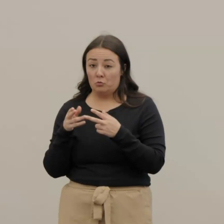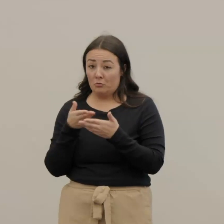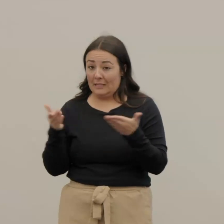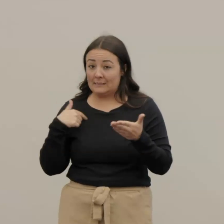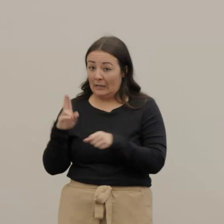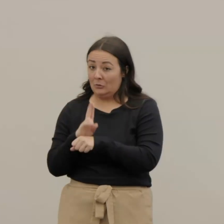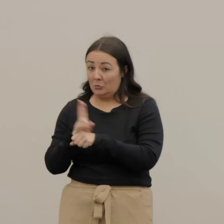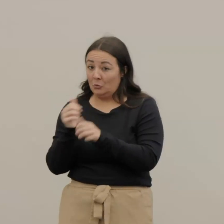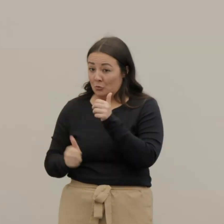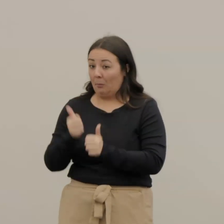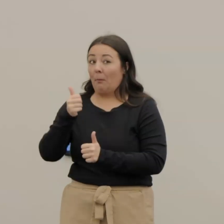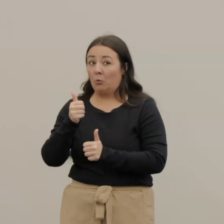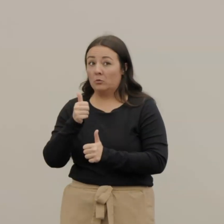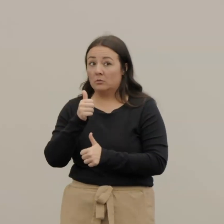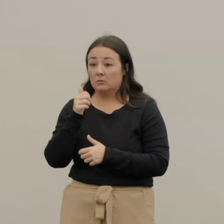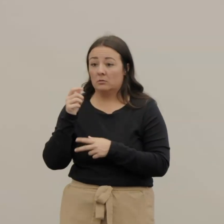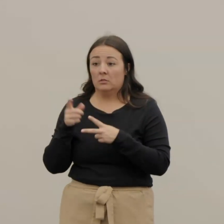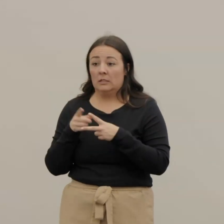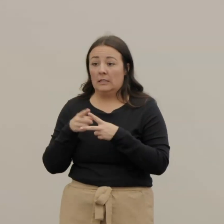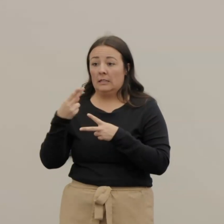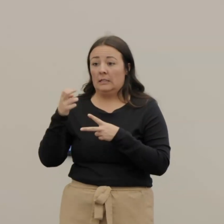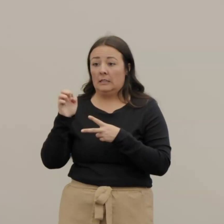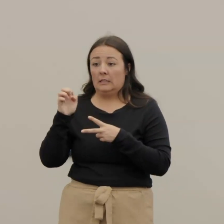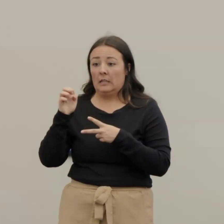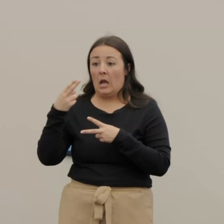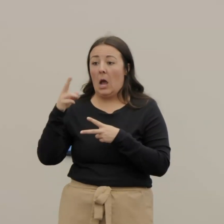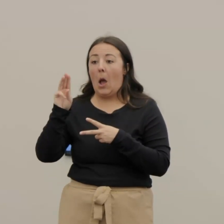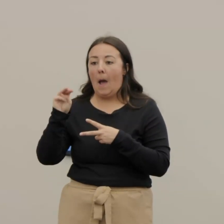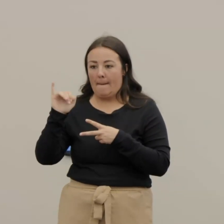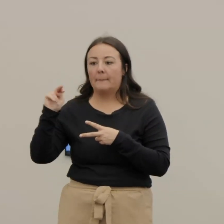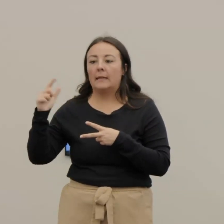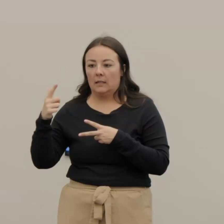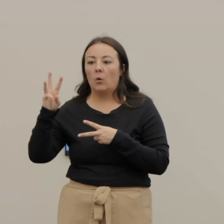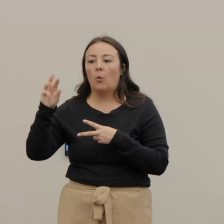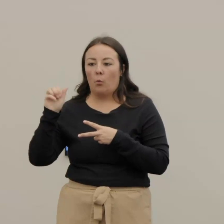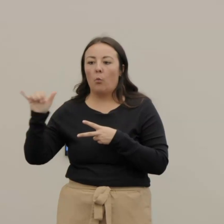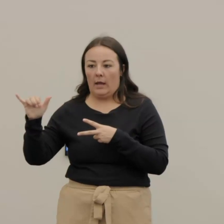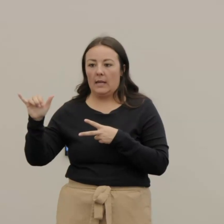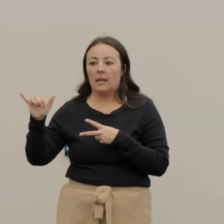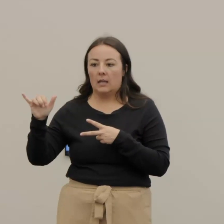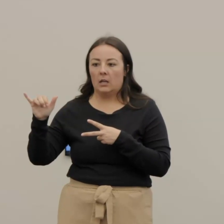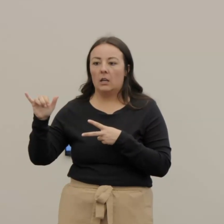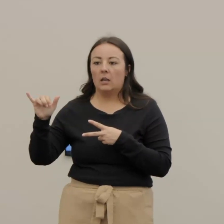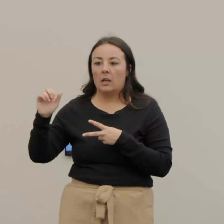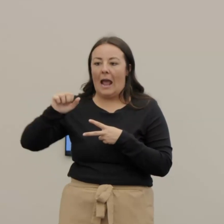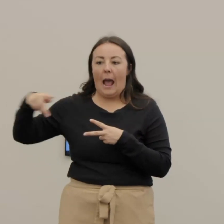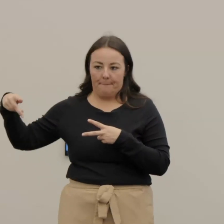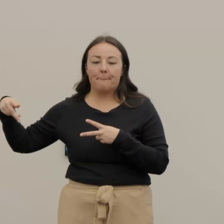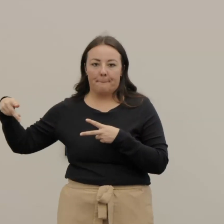are Hemingway app. Anybody use the Hemingway app? It's